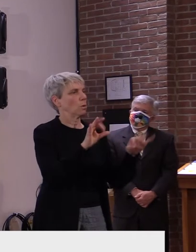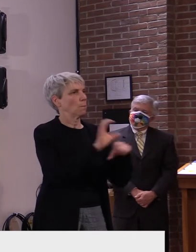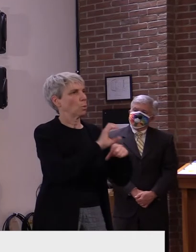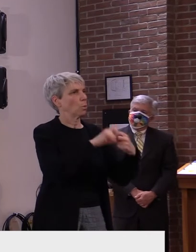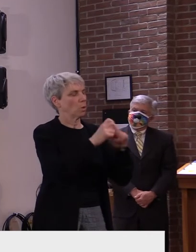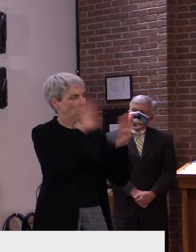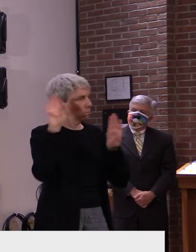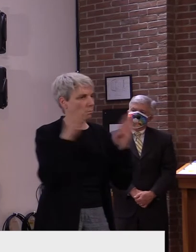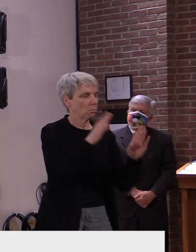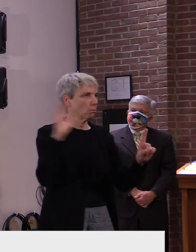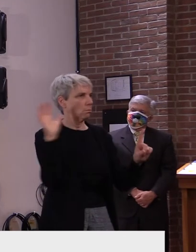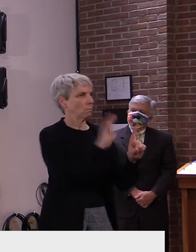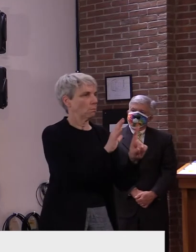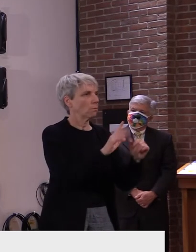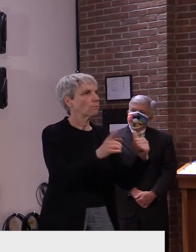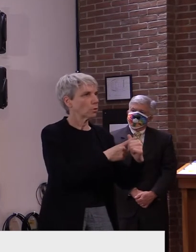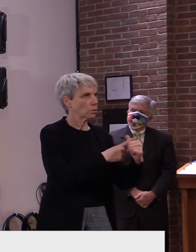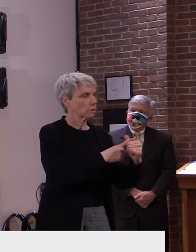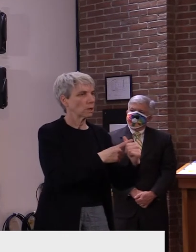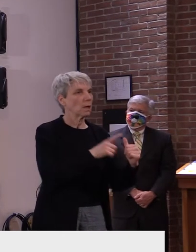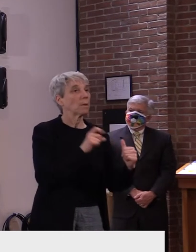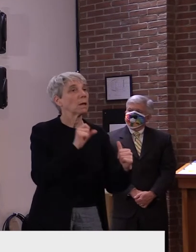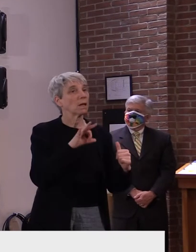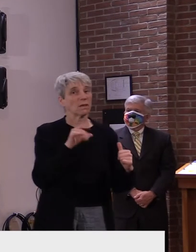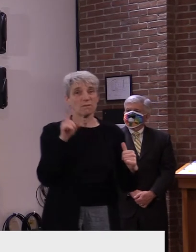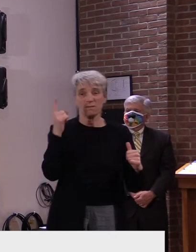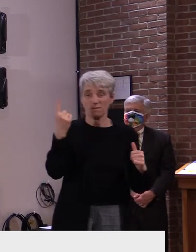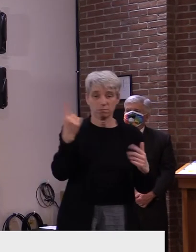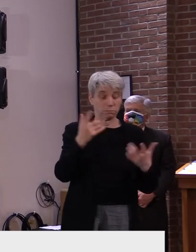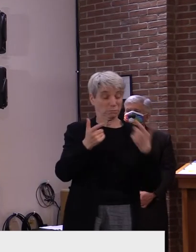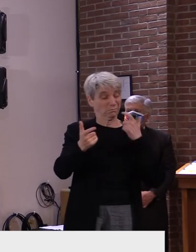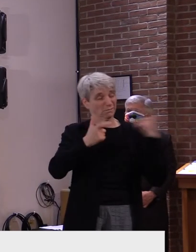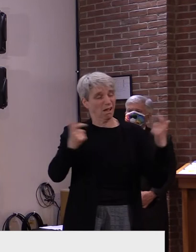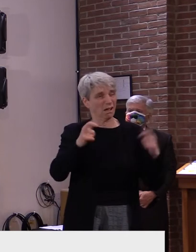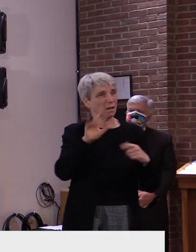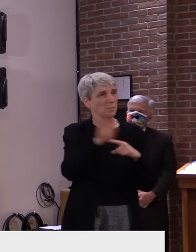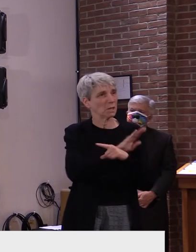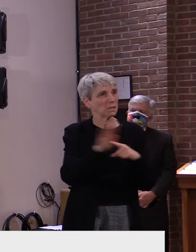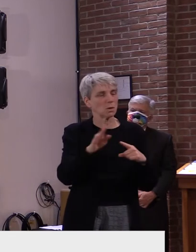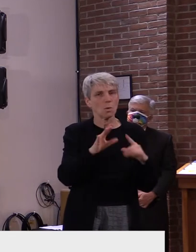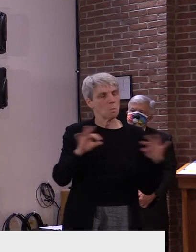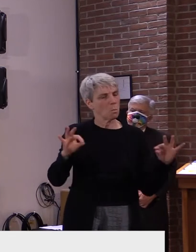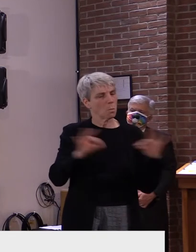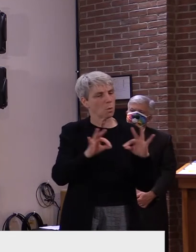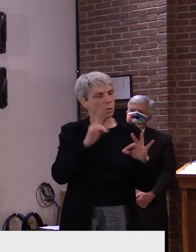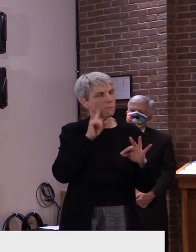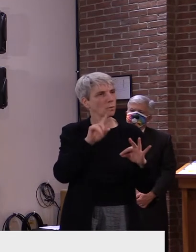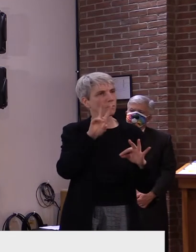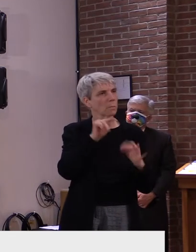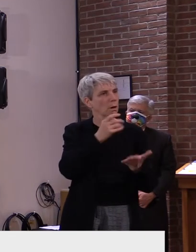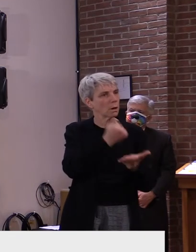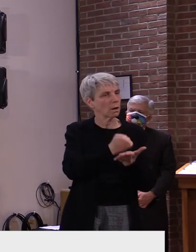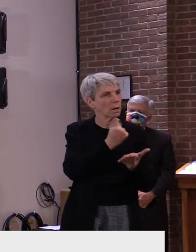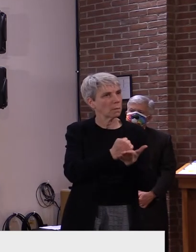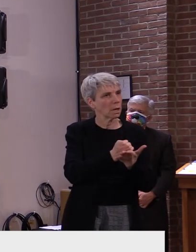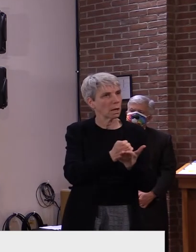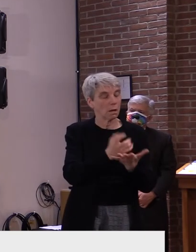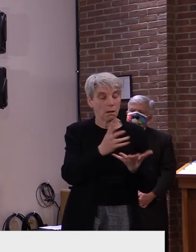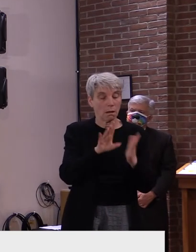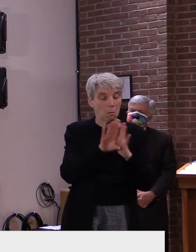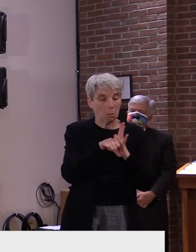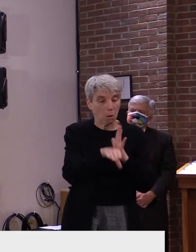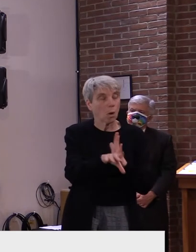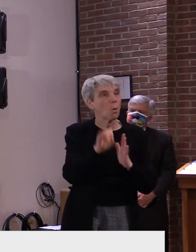to uh economic uh catastrophe or of some sort and and a dissemination of personal